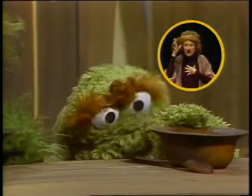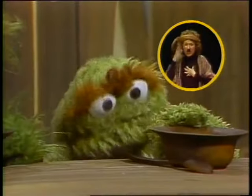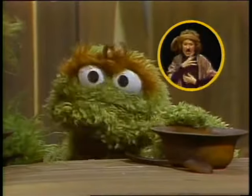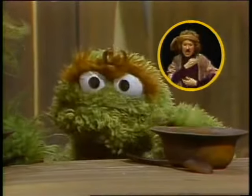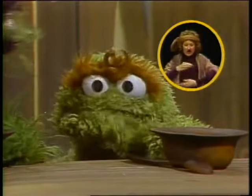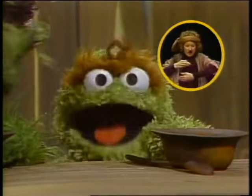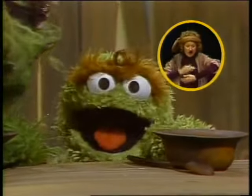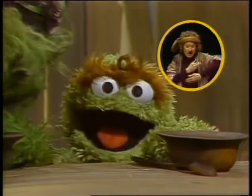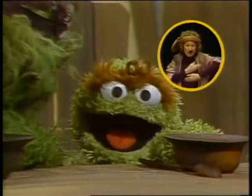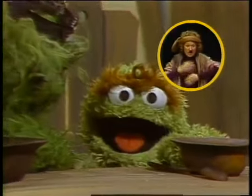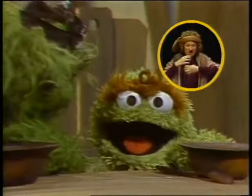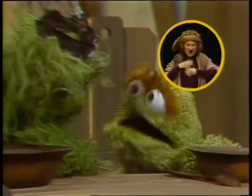Baby Grouch.